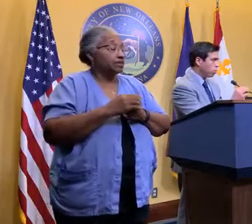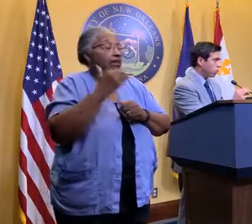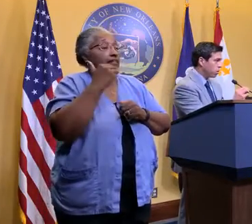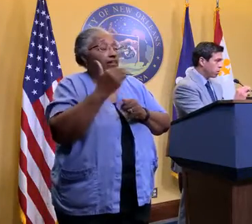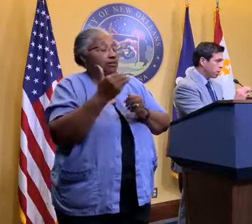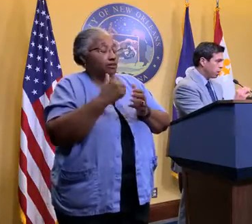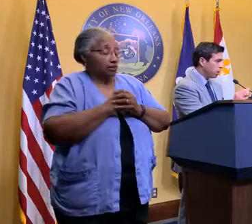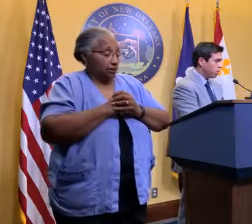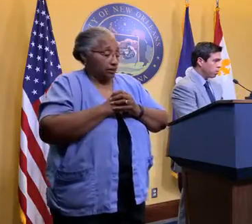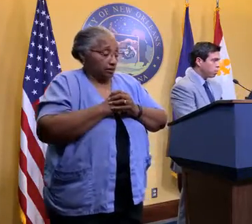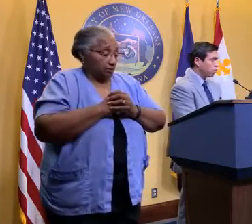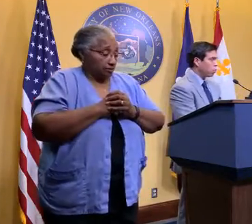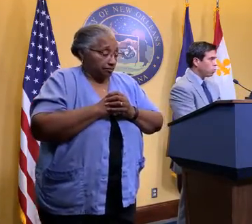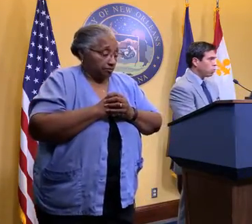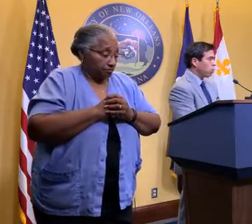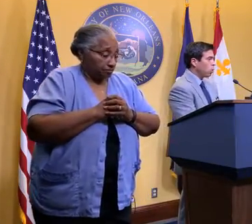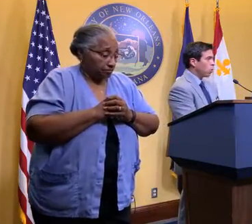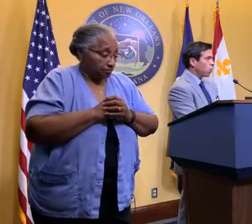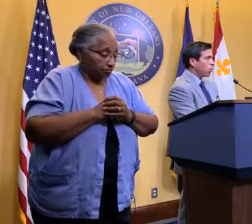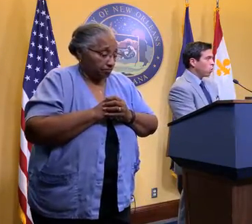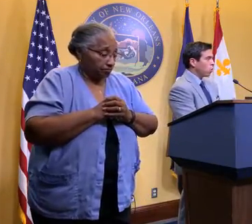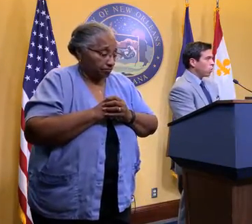Thank you. So,